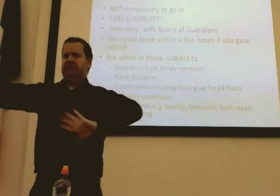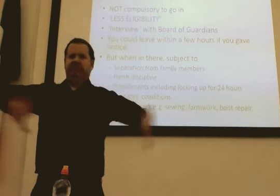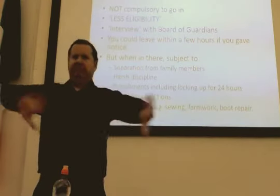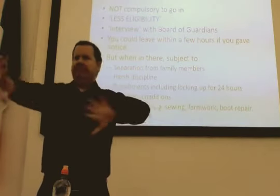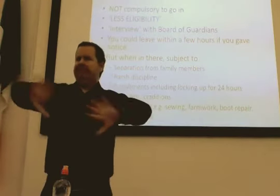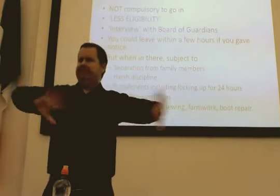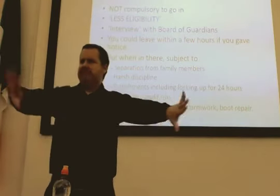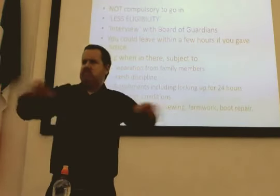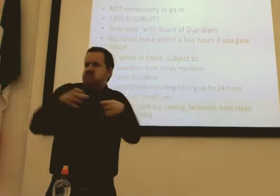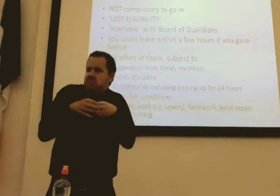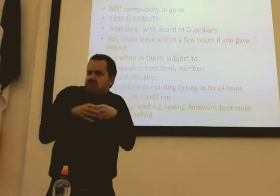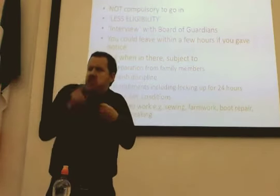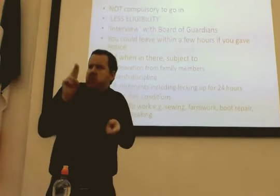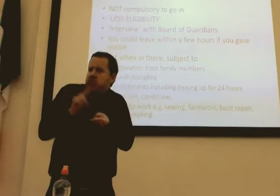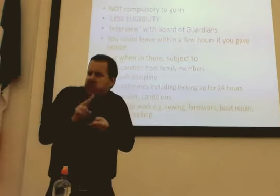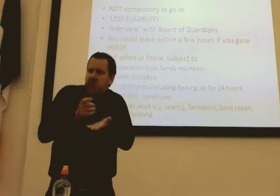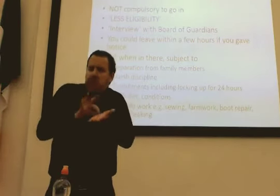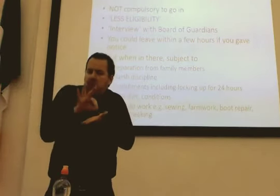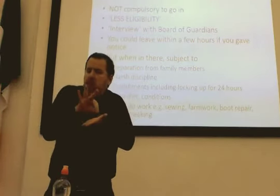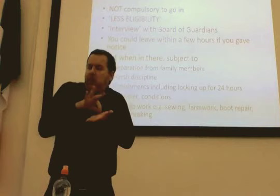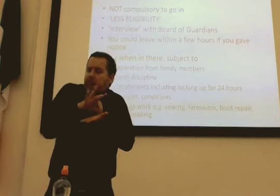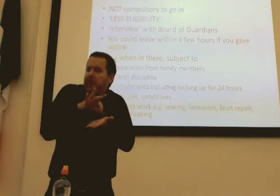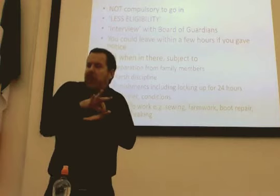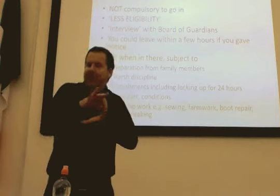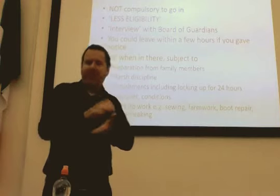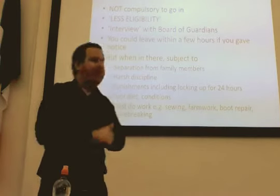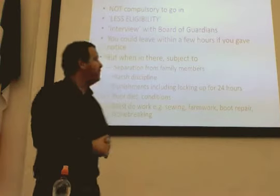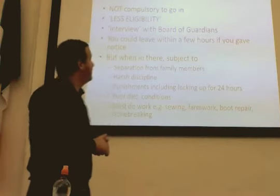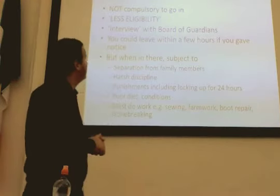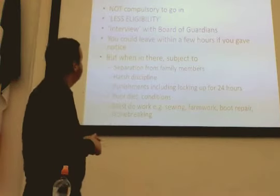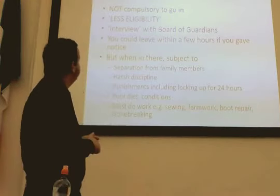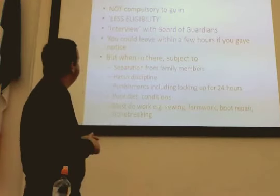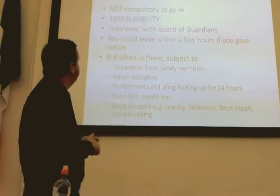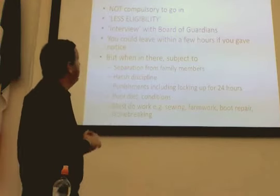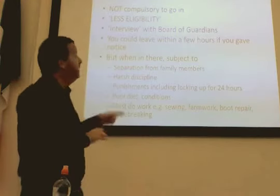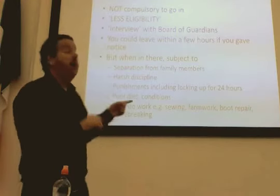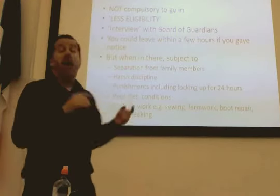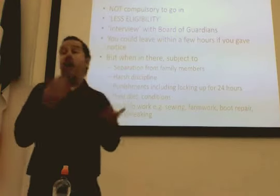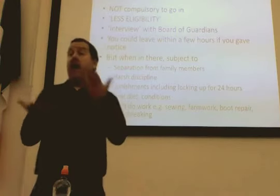get people out, not people in. So they wanted to keep the costs low.